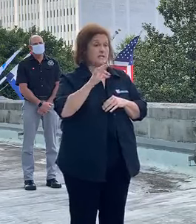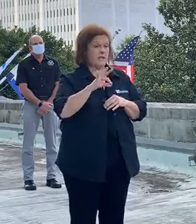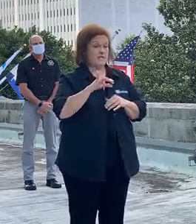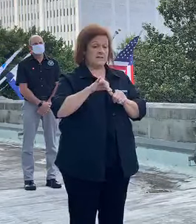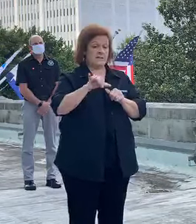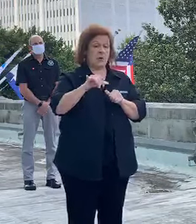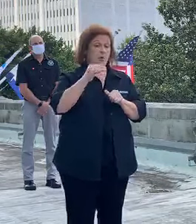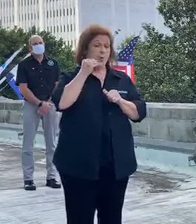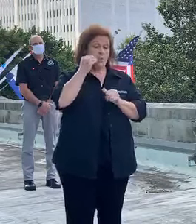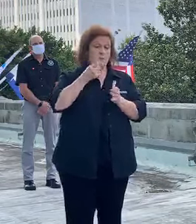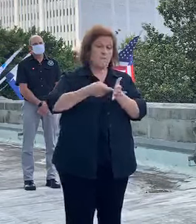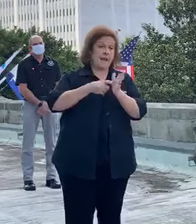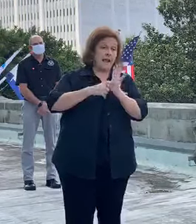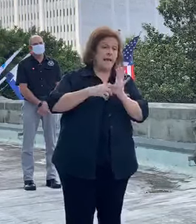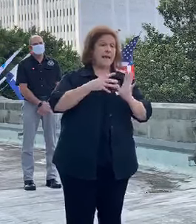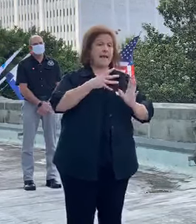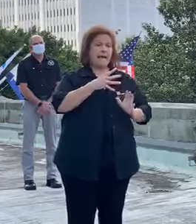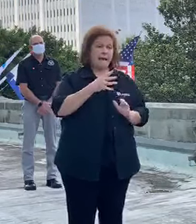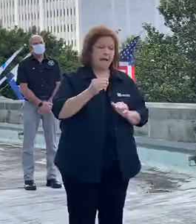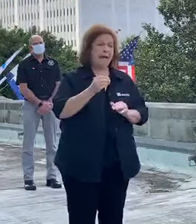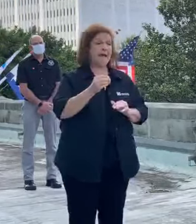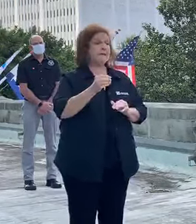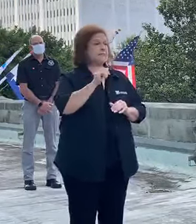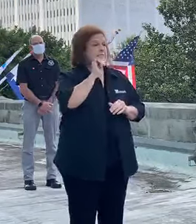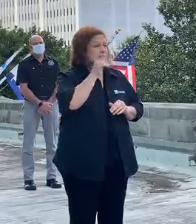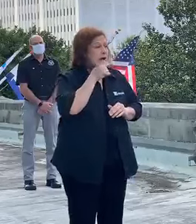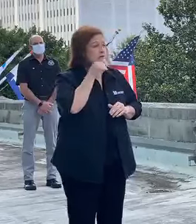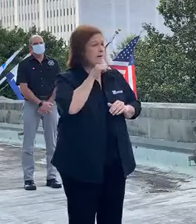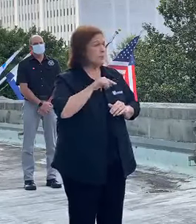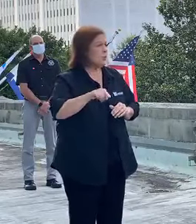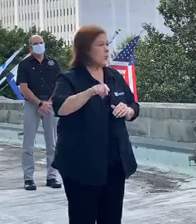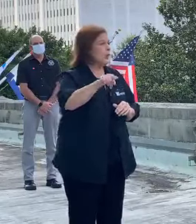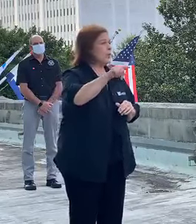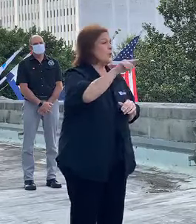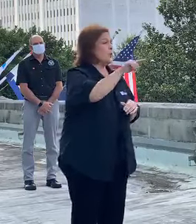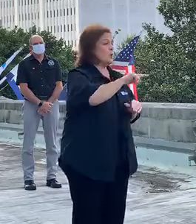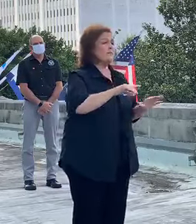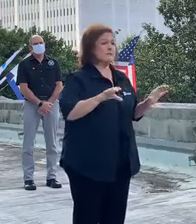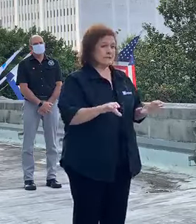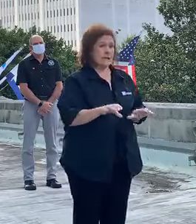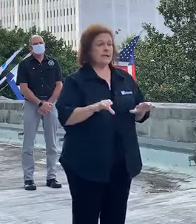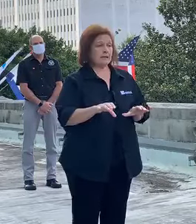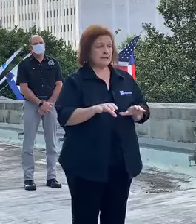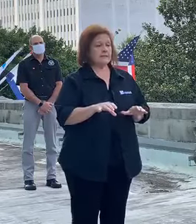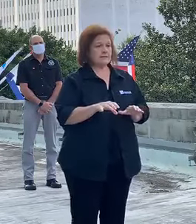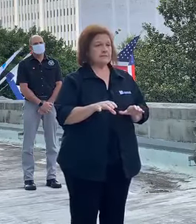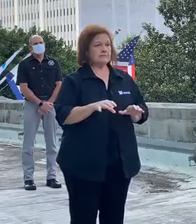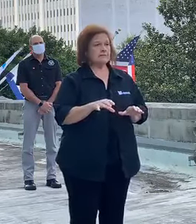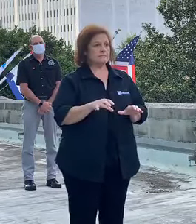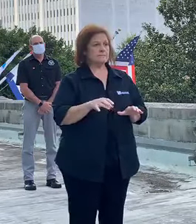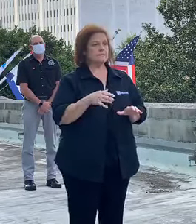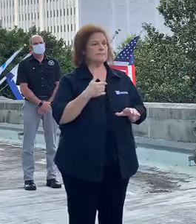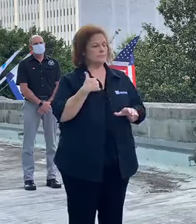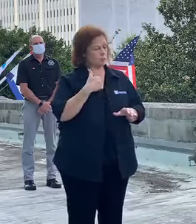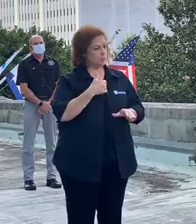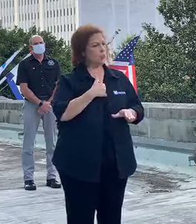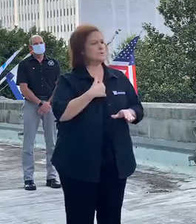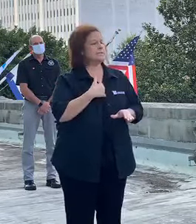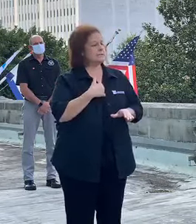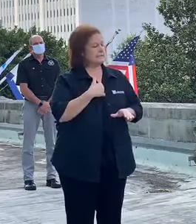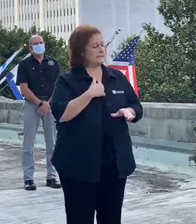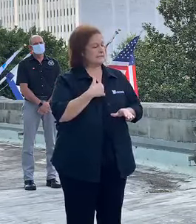stay-at-home mandate and the sacrifices, the real sacrifices that all of our residents have made, we have been able to meet the